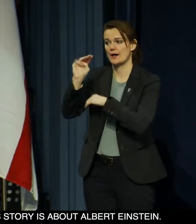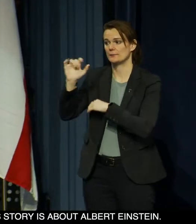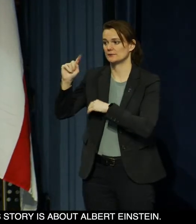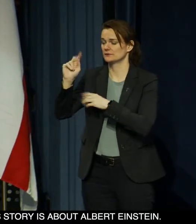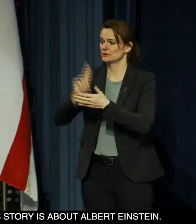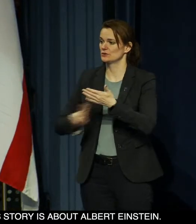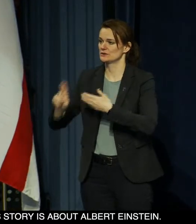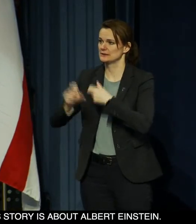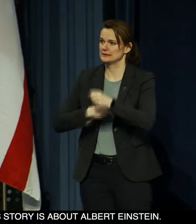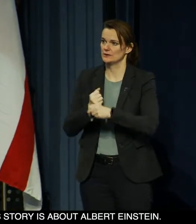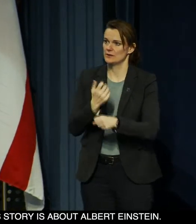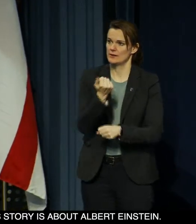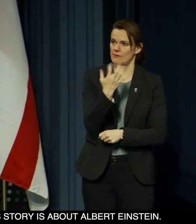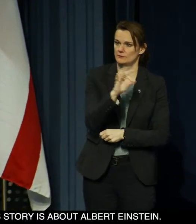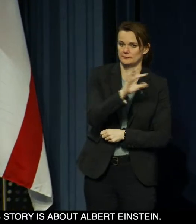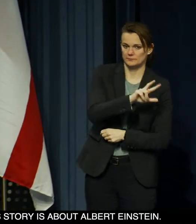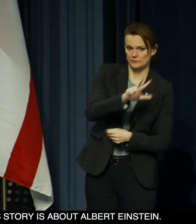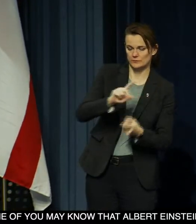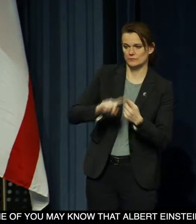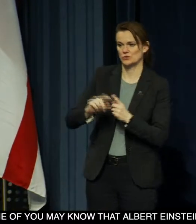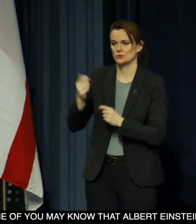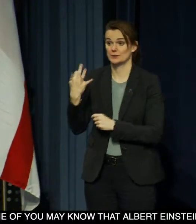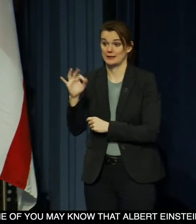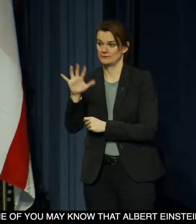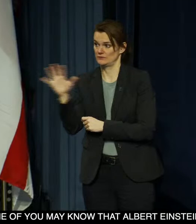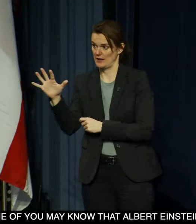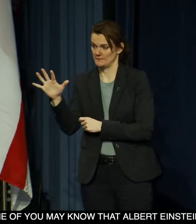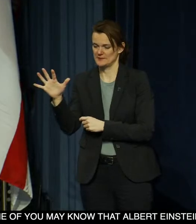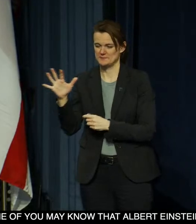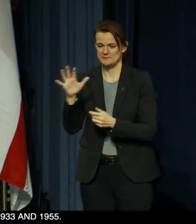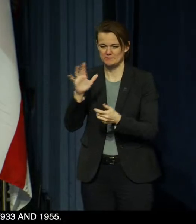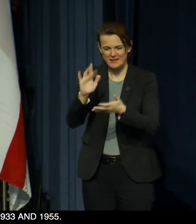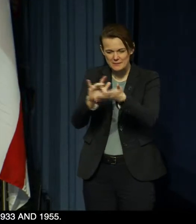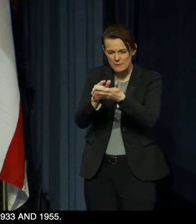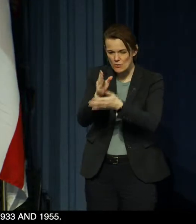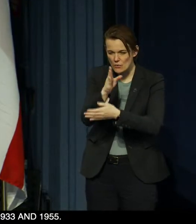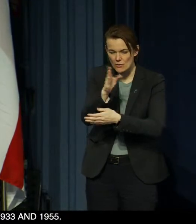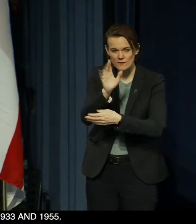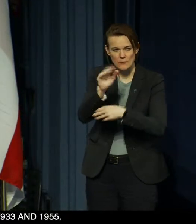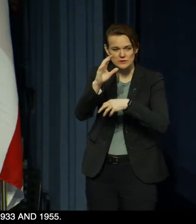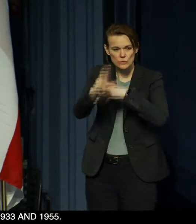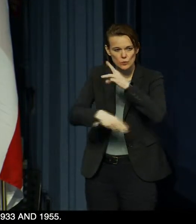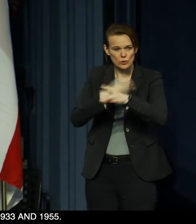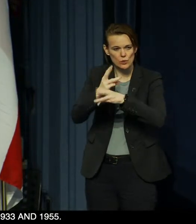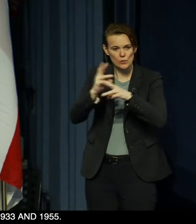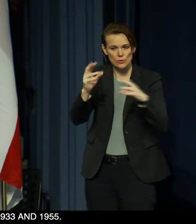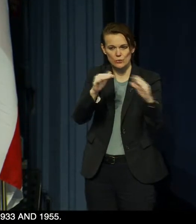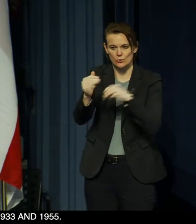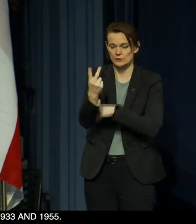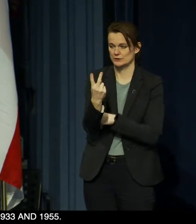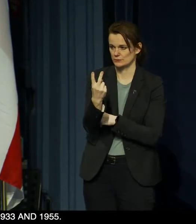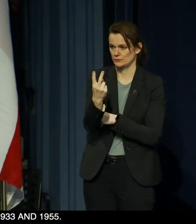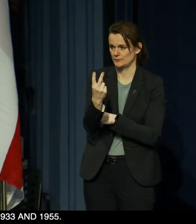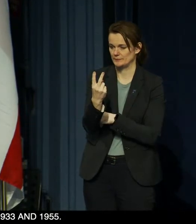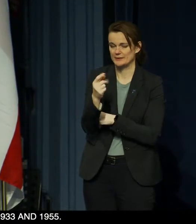1933 and 1955. And during World War II, Einstein